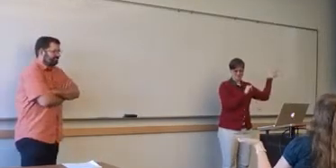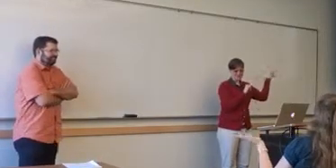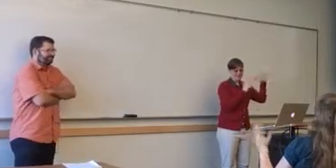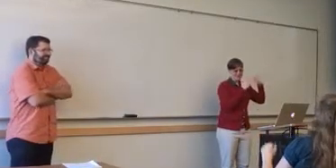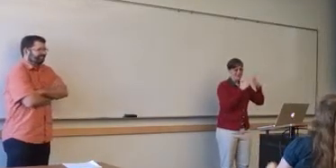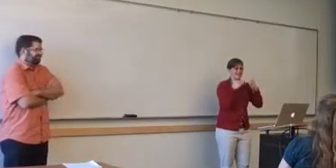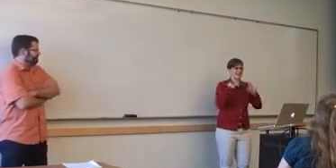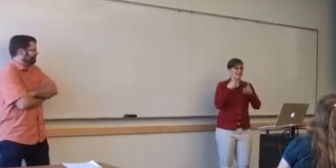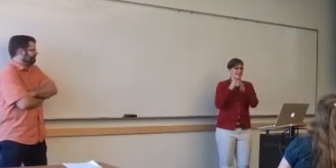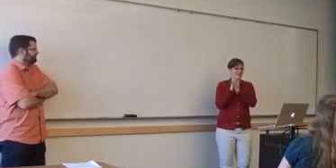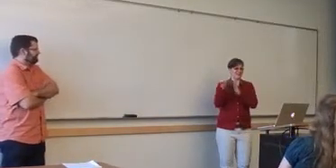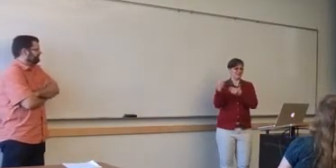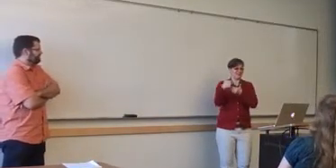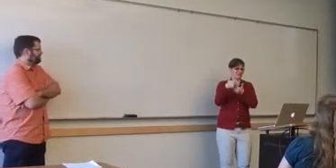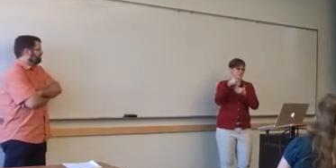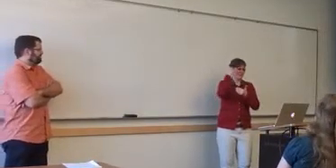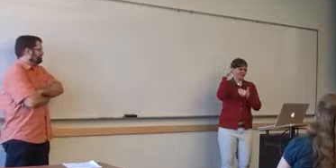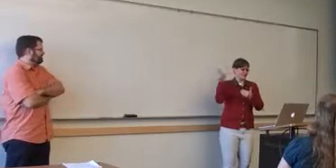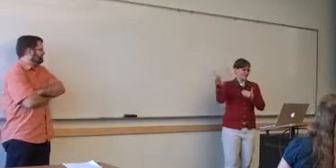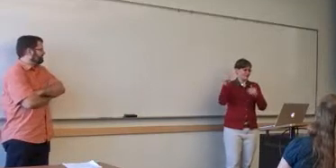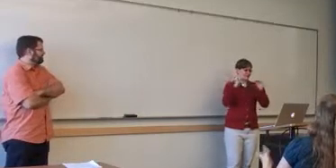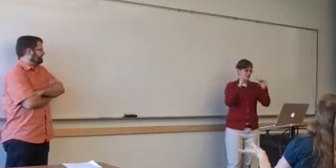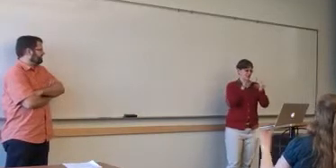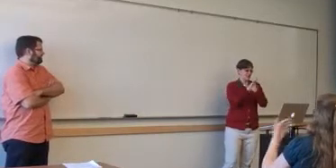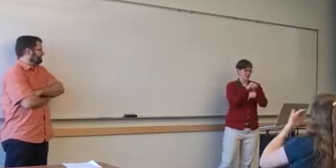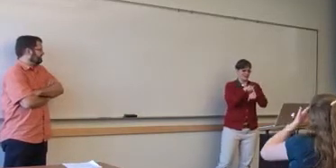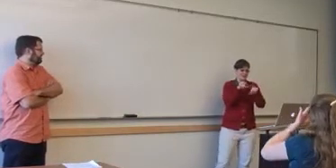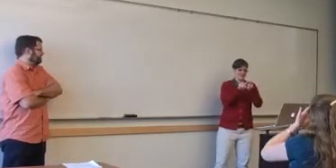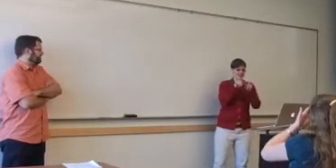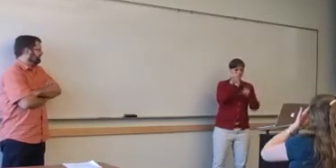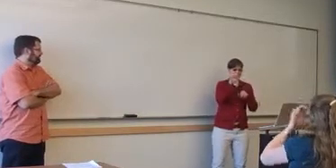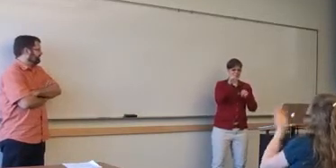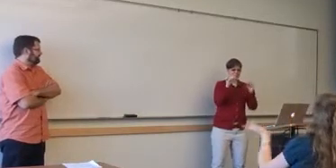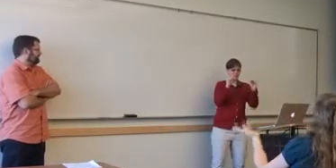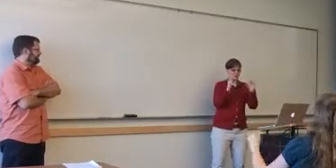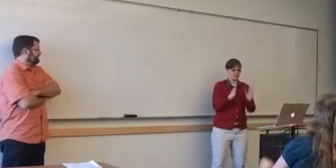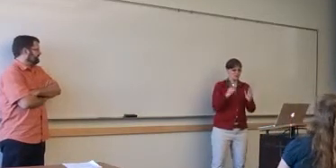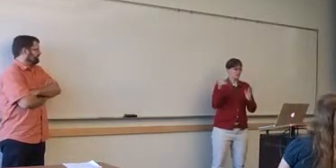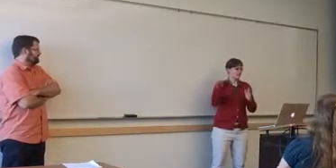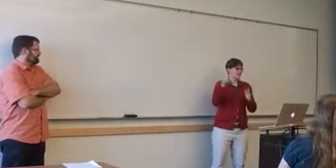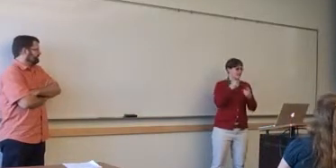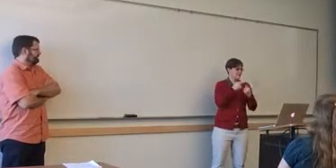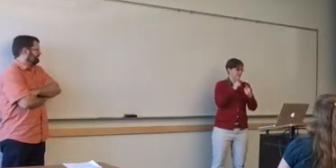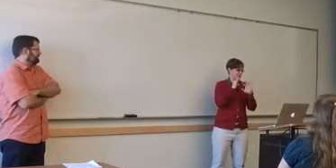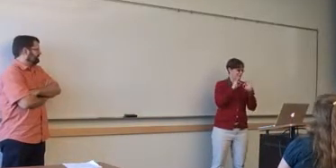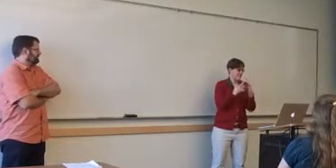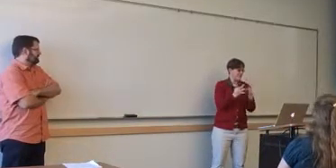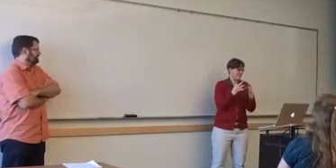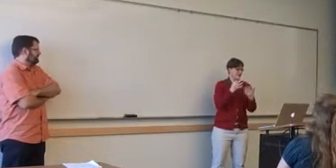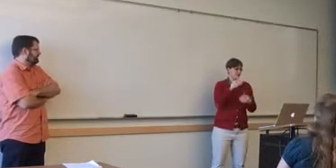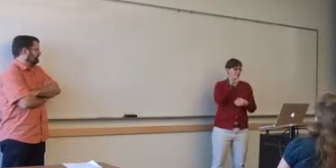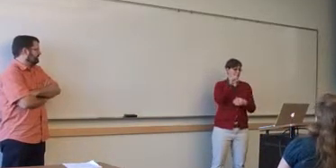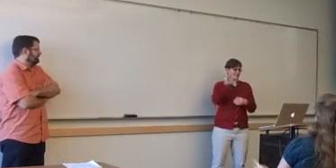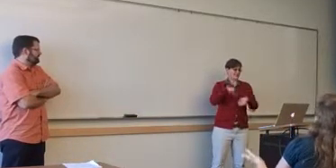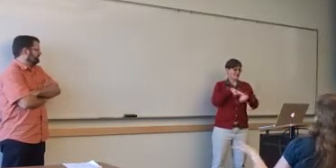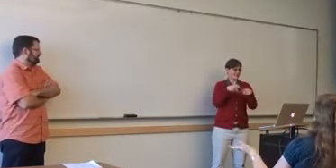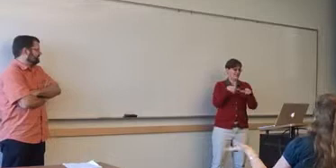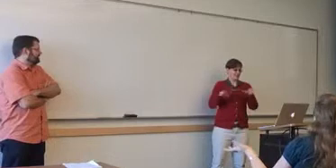obvious that we're married, I mean, our last names are the same. But I asked him to join. He is a full-time instructor here. He was born